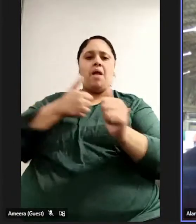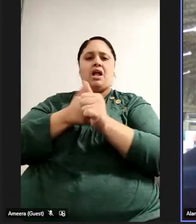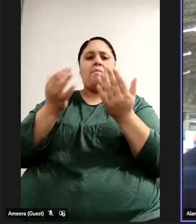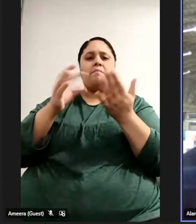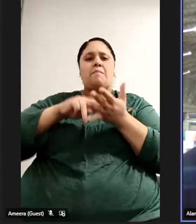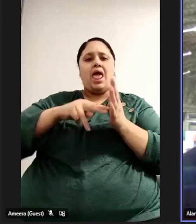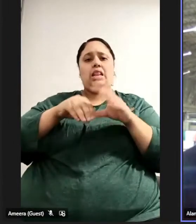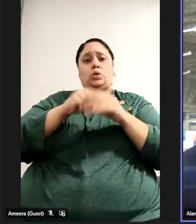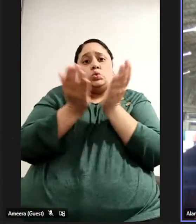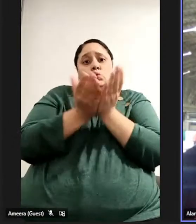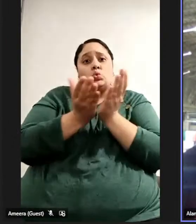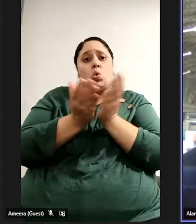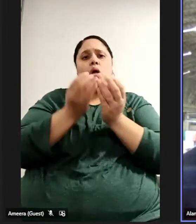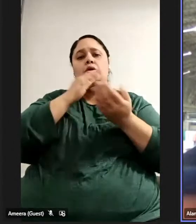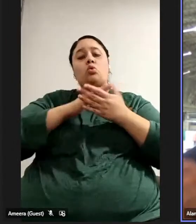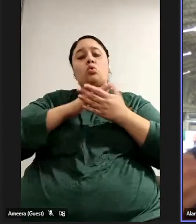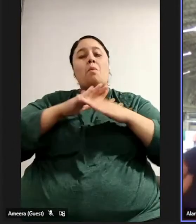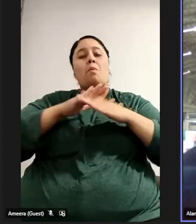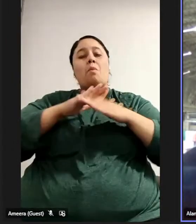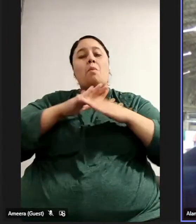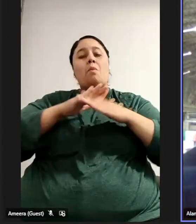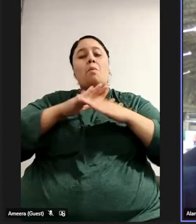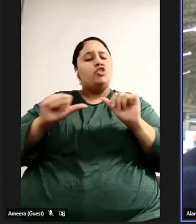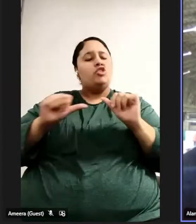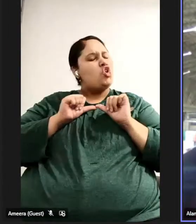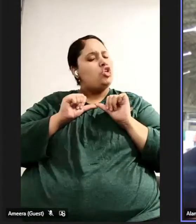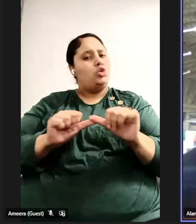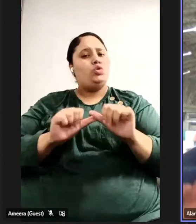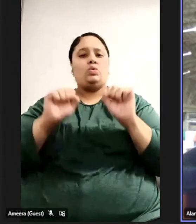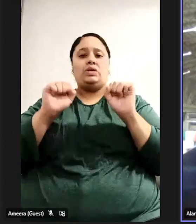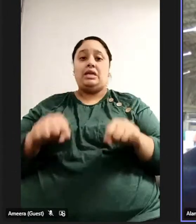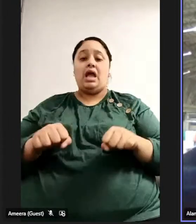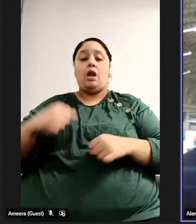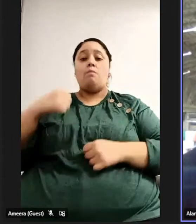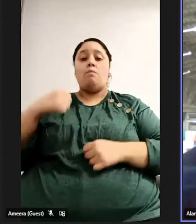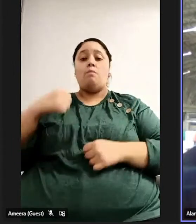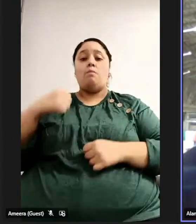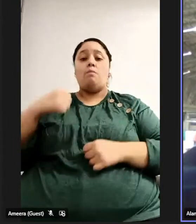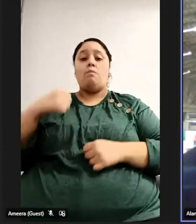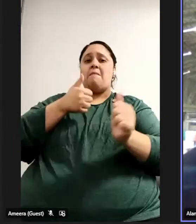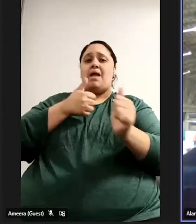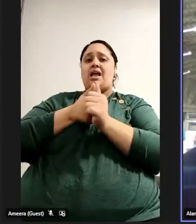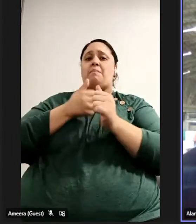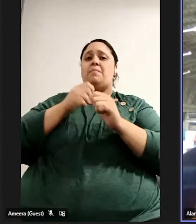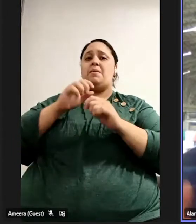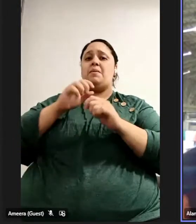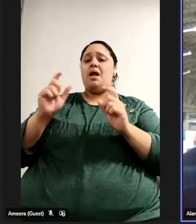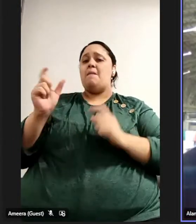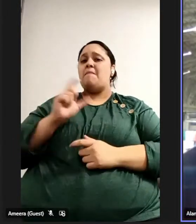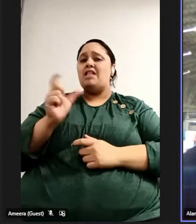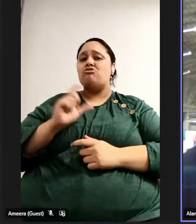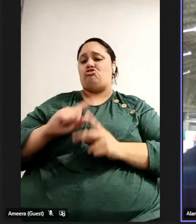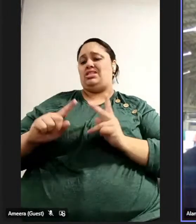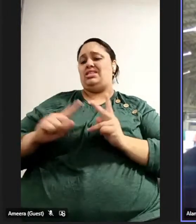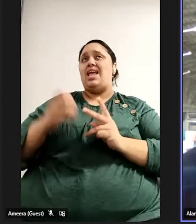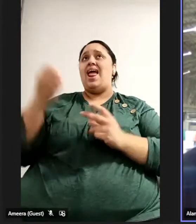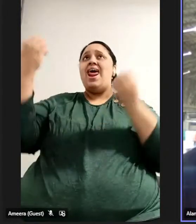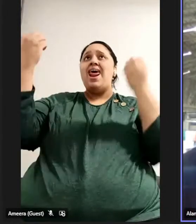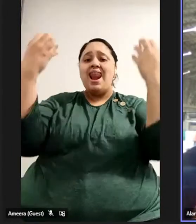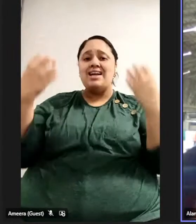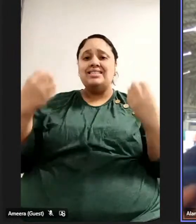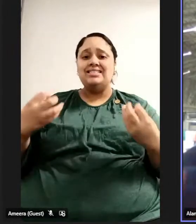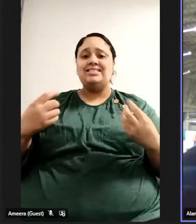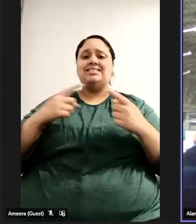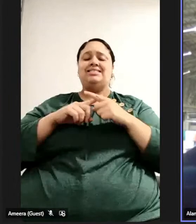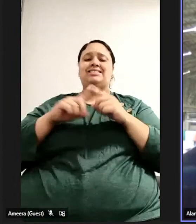basic services continue. Our municipalities putting battery backup systems just in traffic lights, which makes a big difference during a load